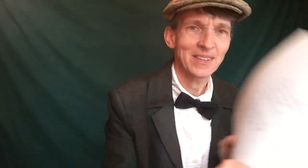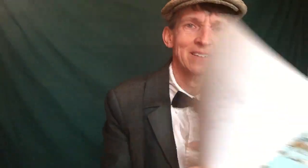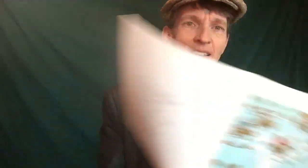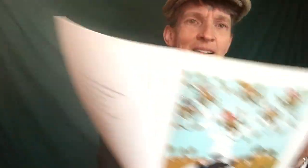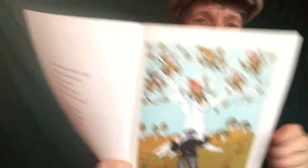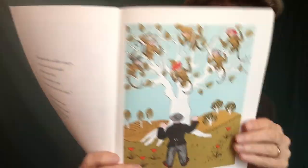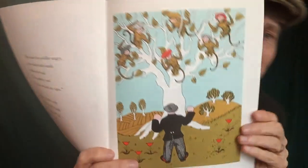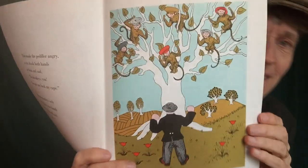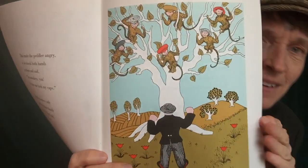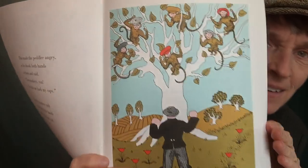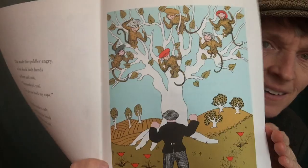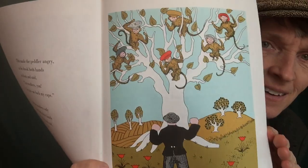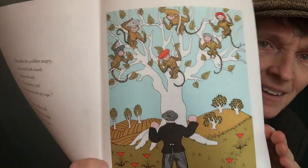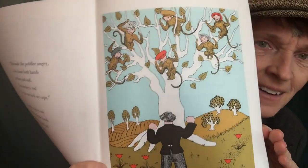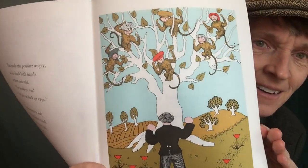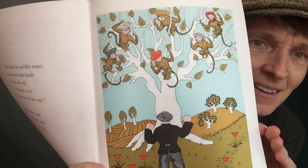"There they are."